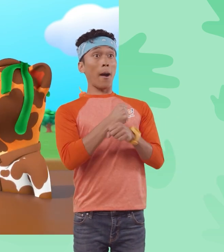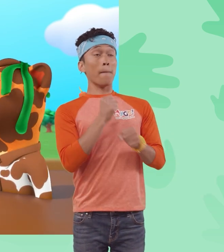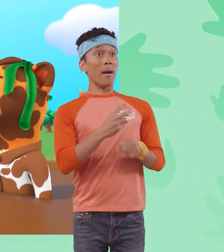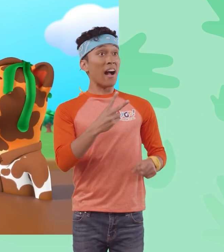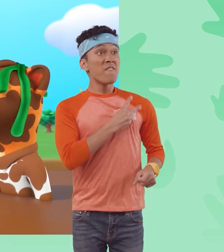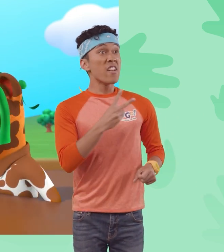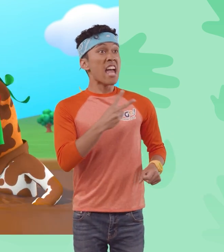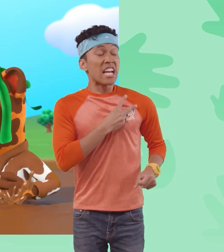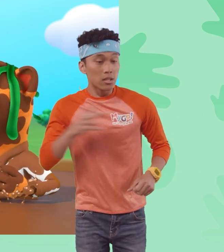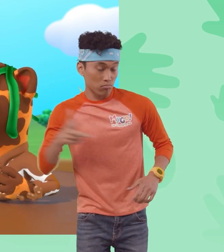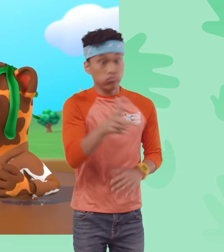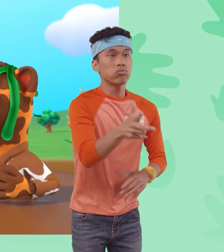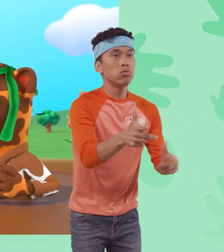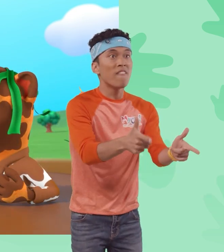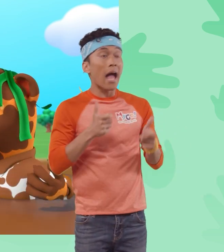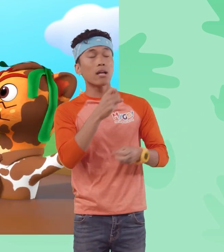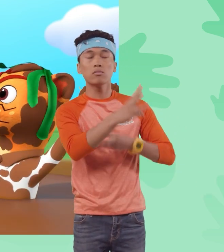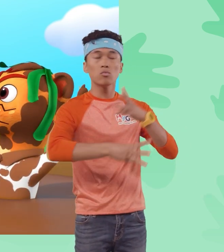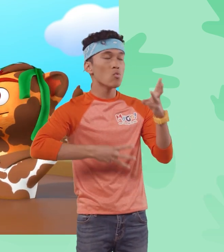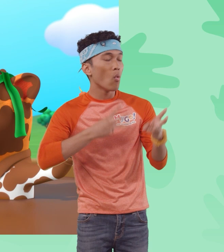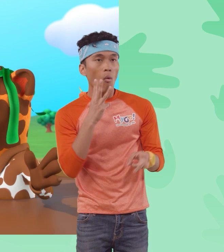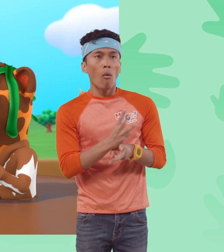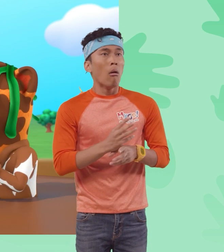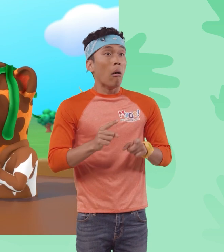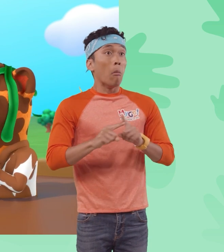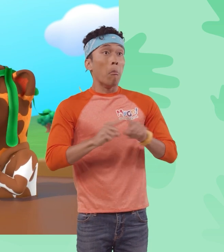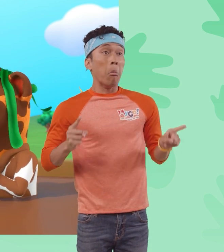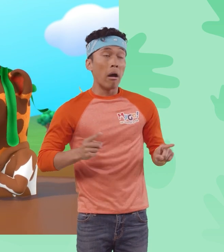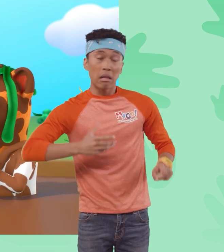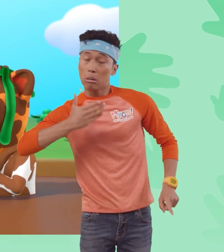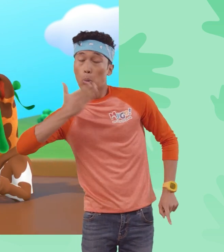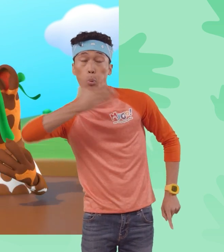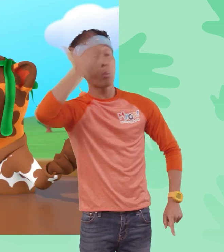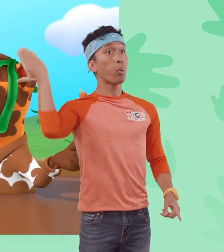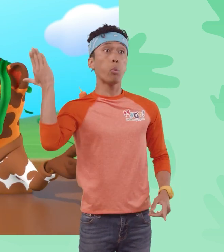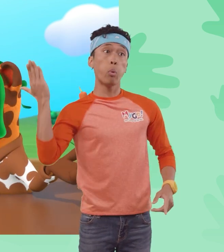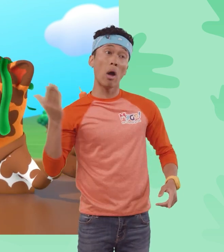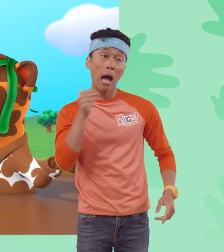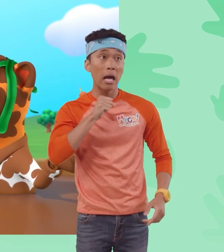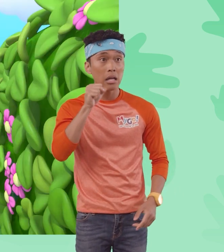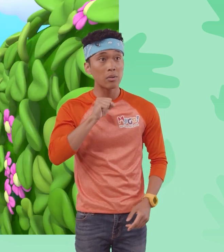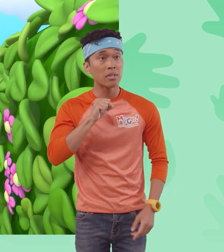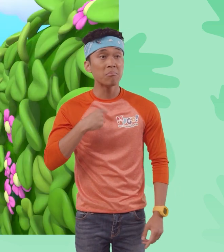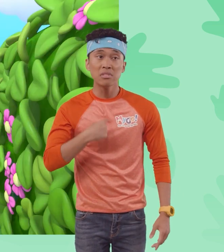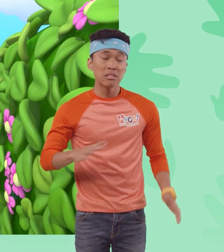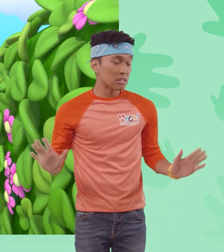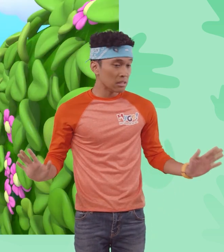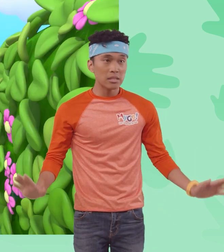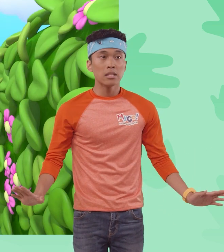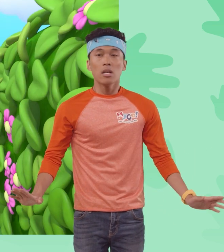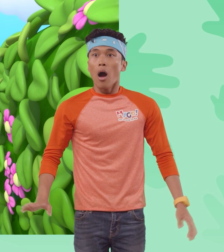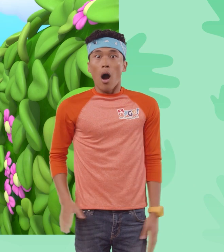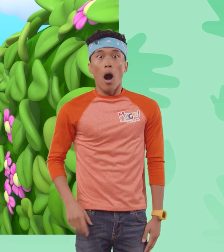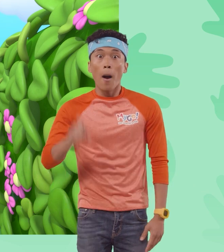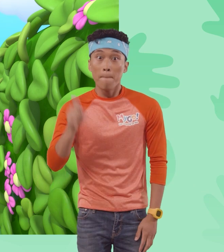I made Vicky the fastest ice cream truck in the world, but she jetted off before I could have an ice cream. We have to